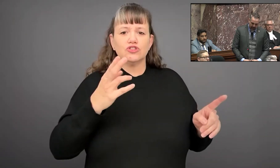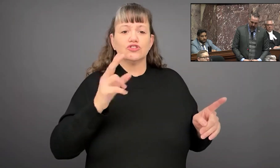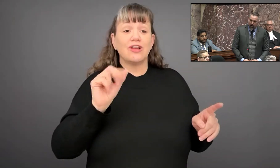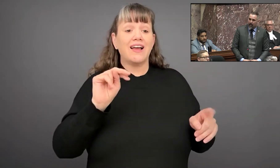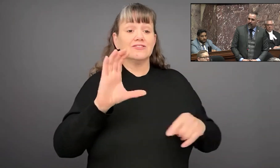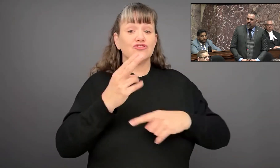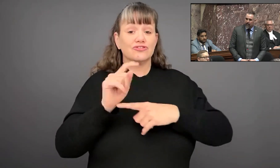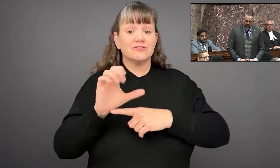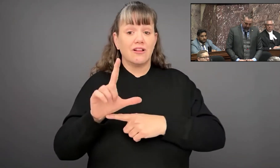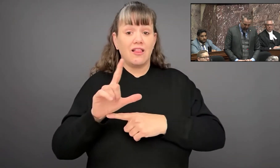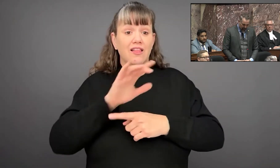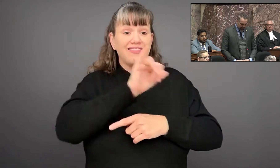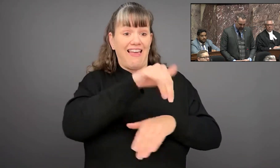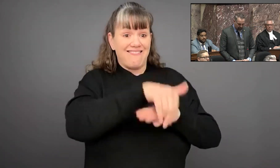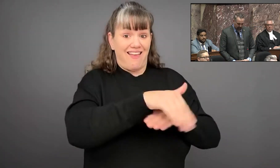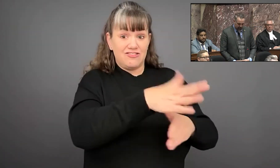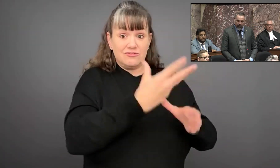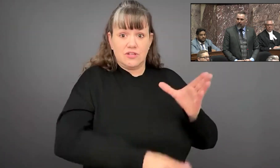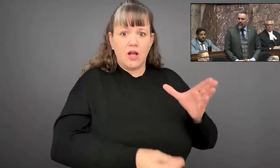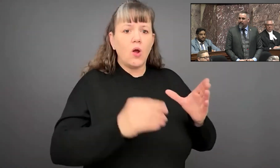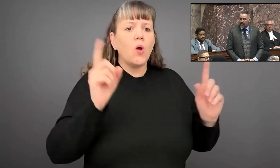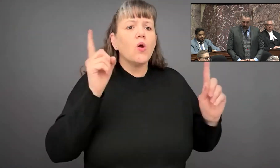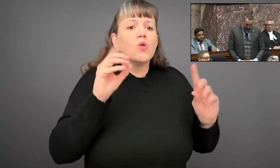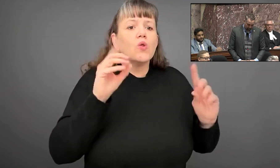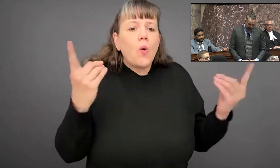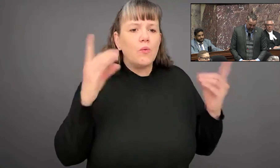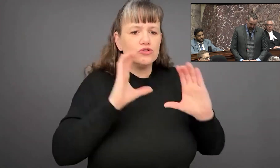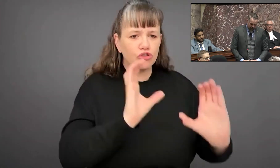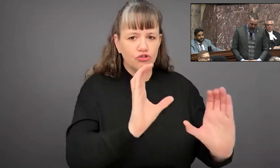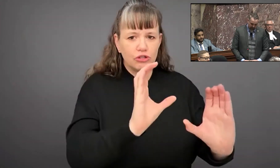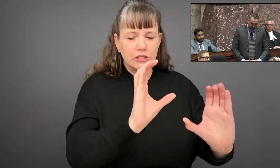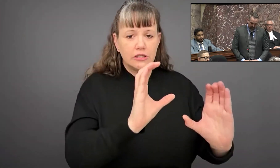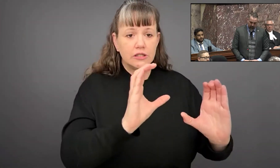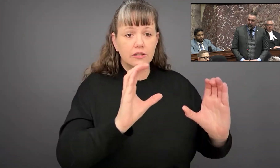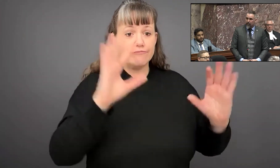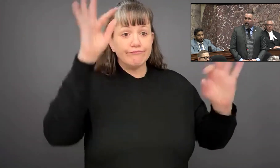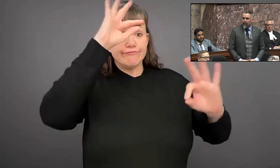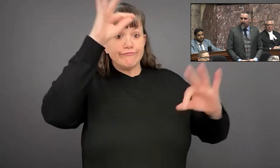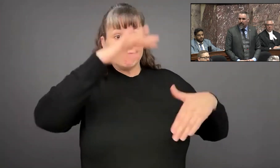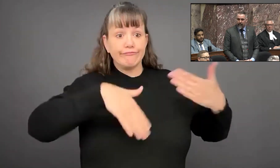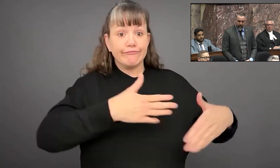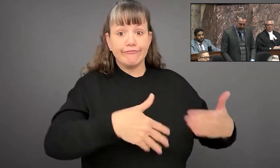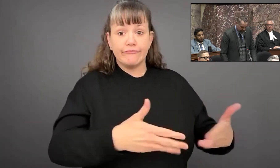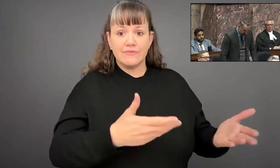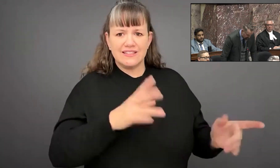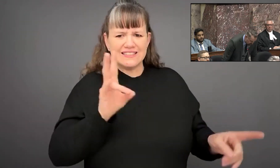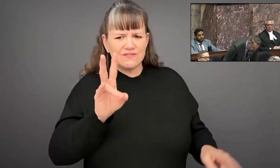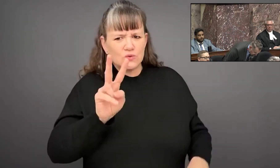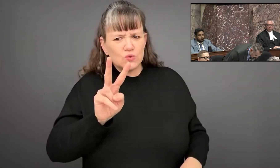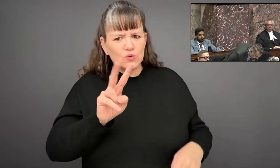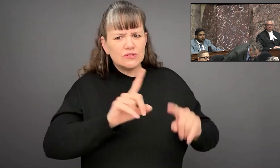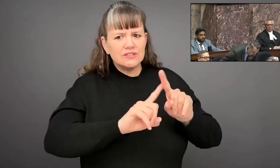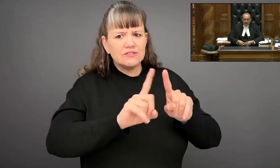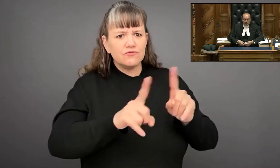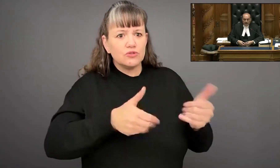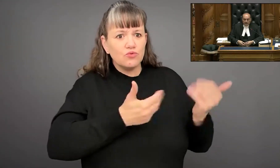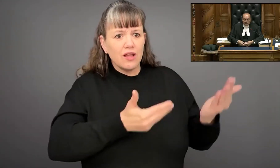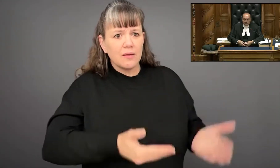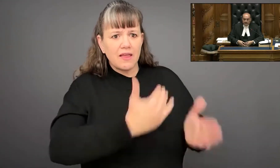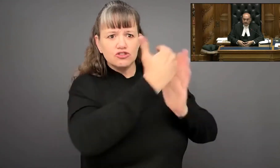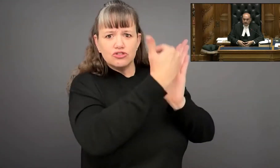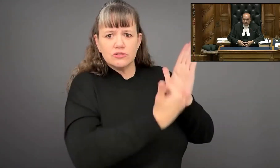in its care and implement the 72 recommendations from the representative?